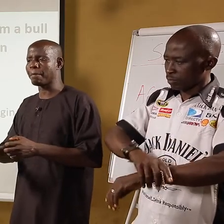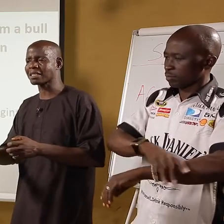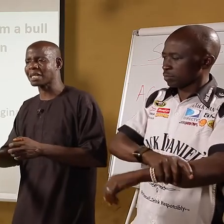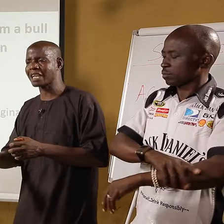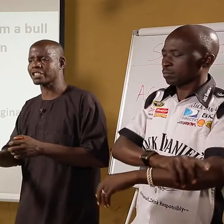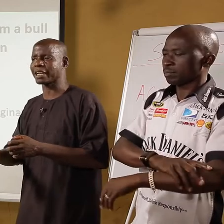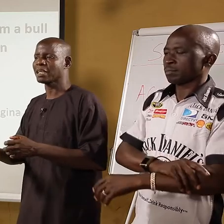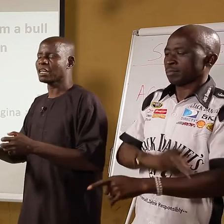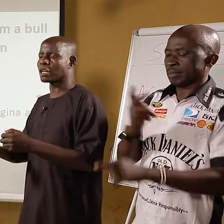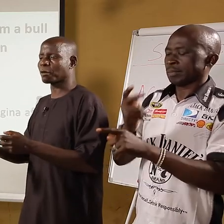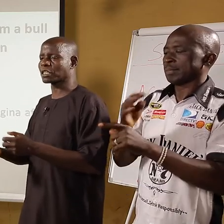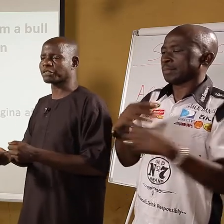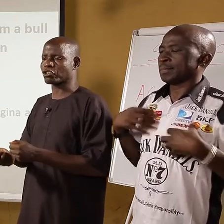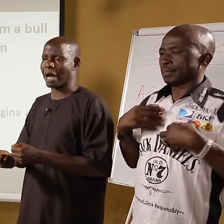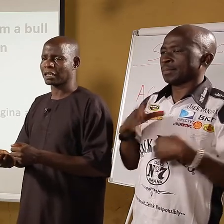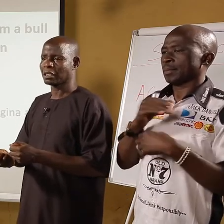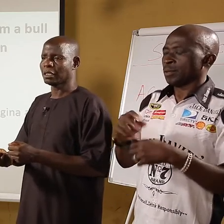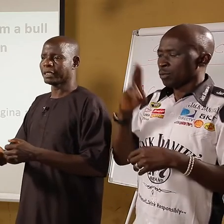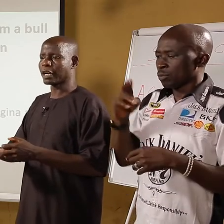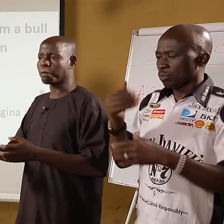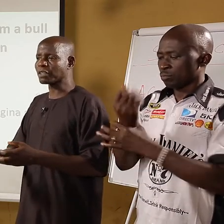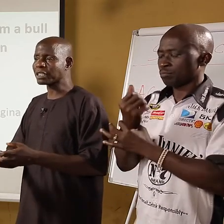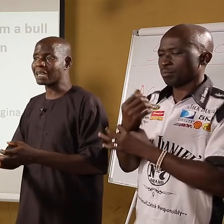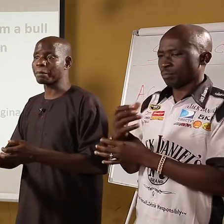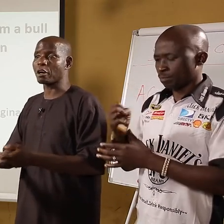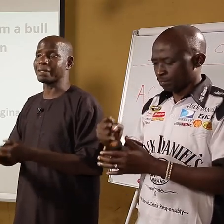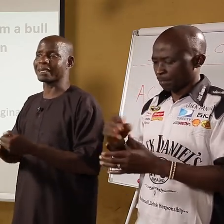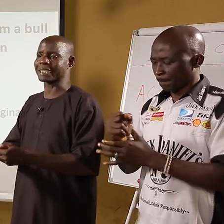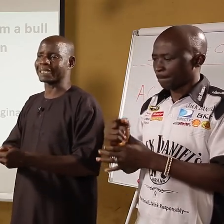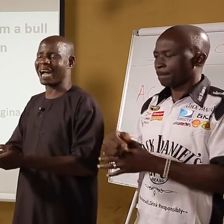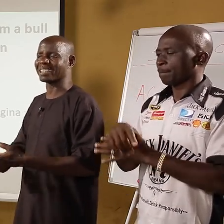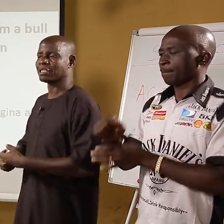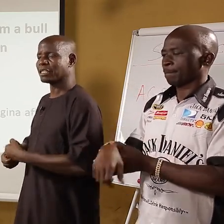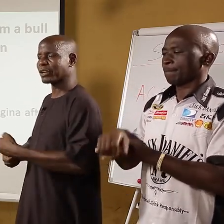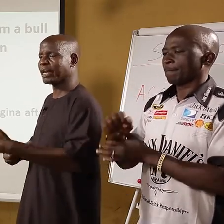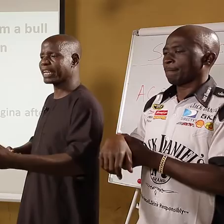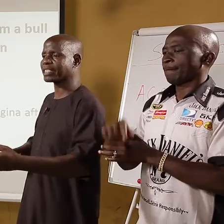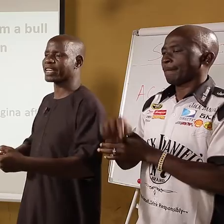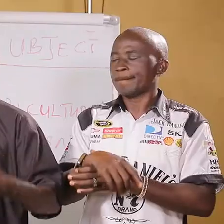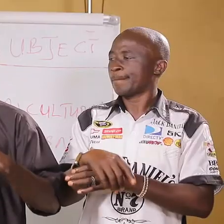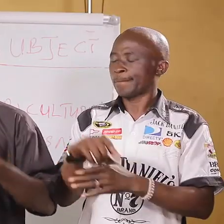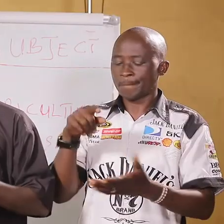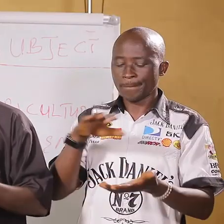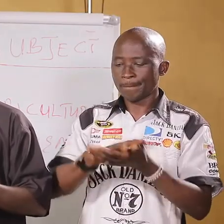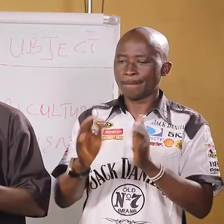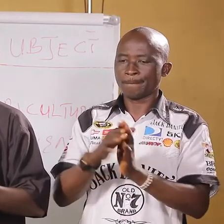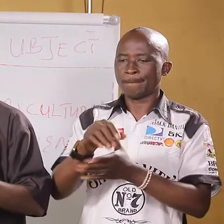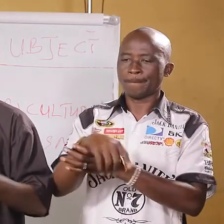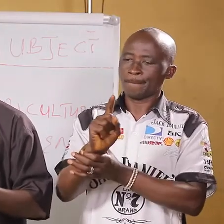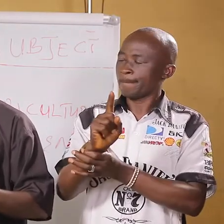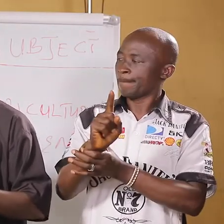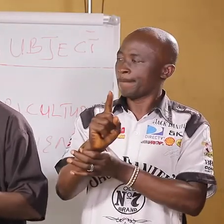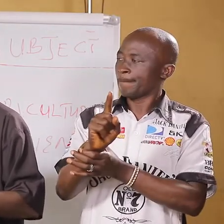animal and massage the reproductive tract. The reproductive tract becomes erected and release the